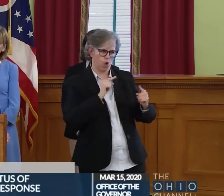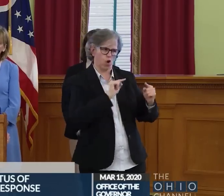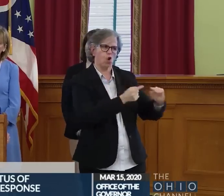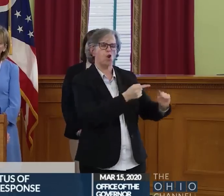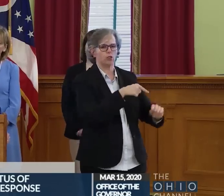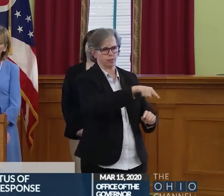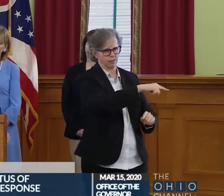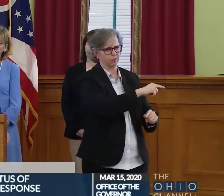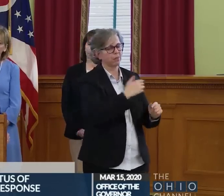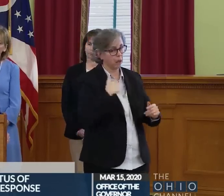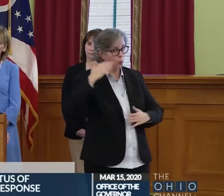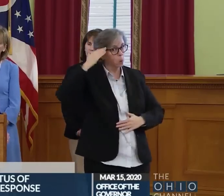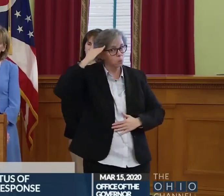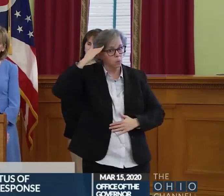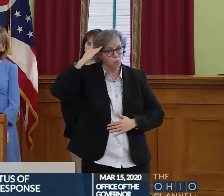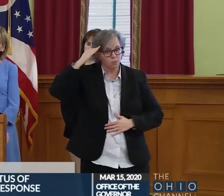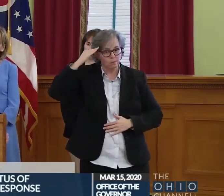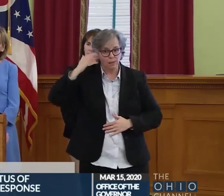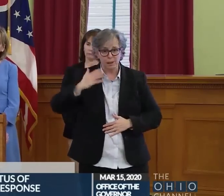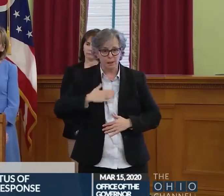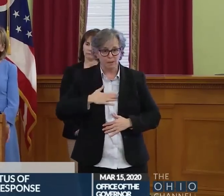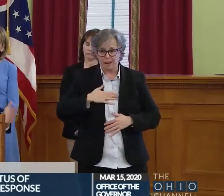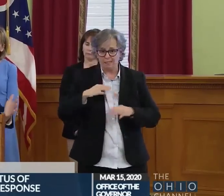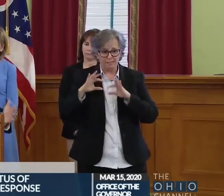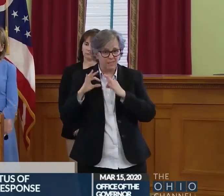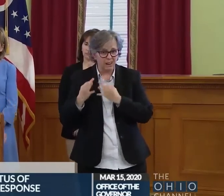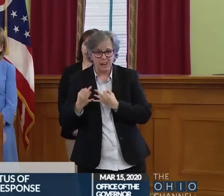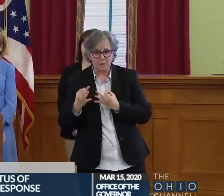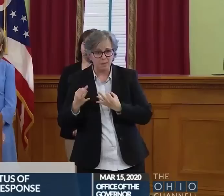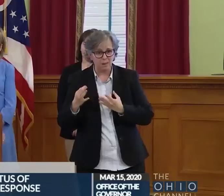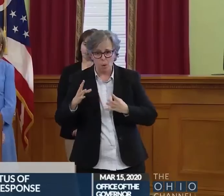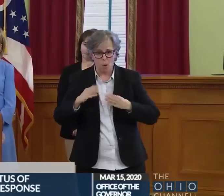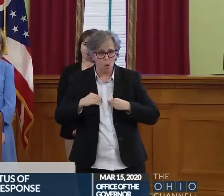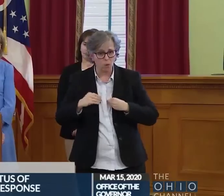My family was in a small seed company, part of it retail,